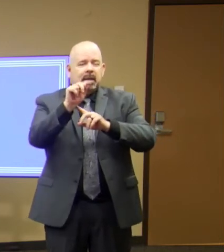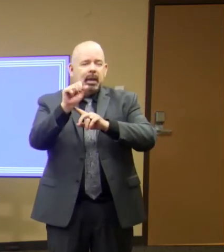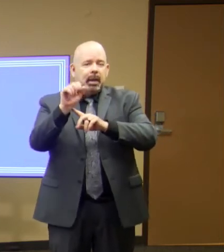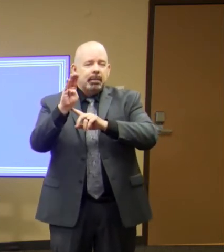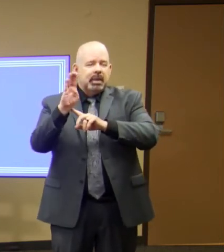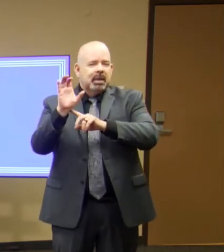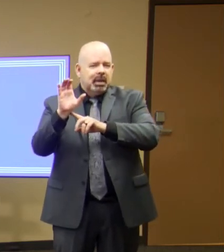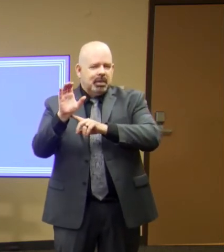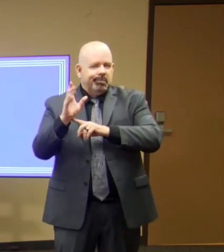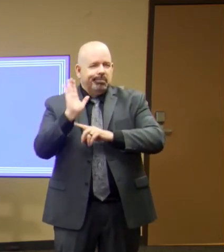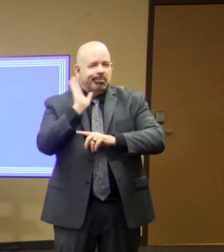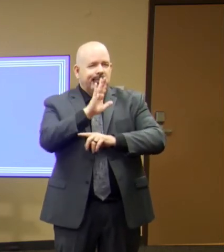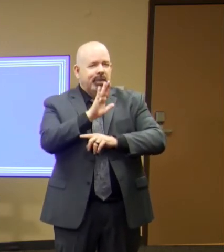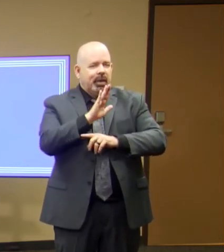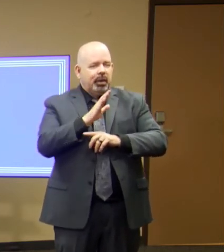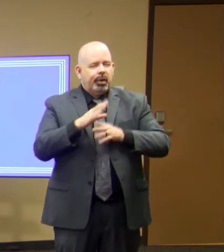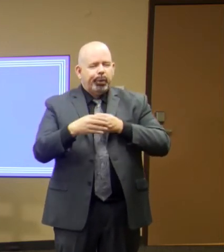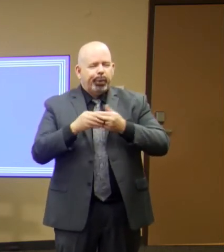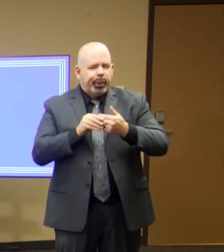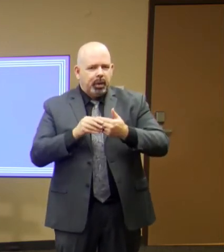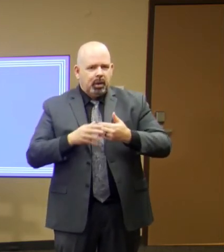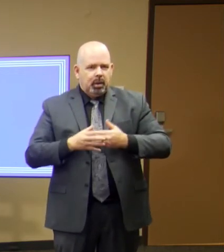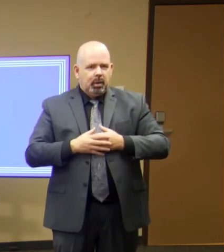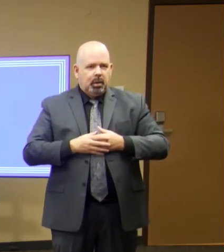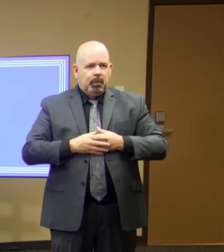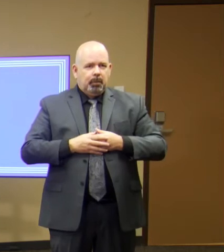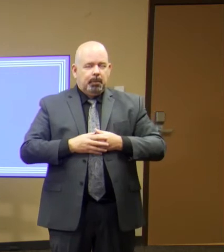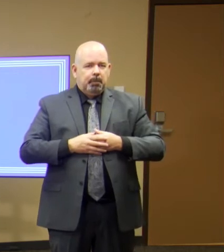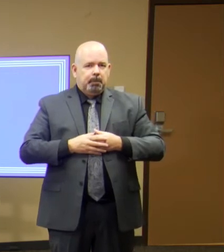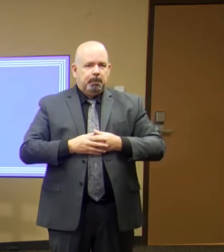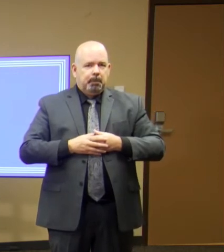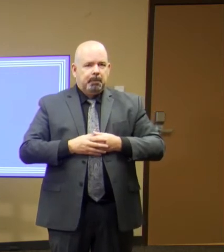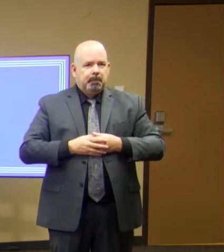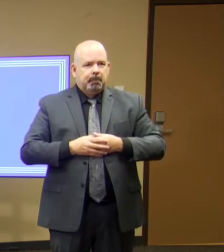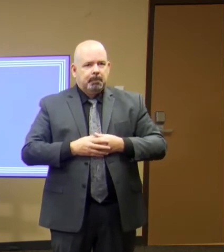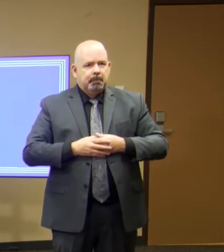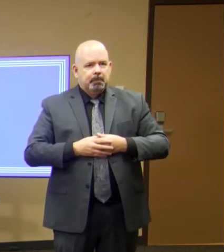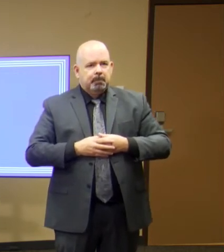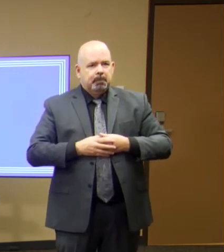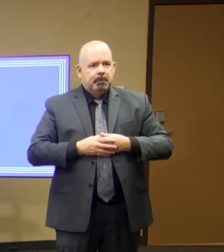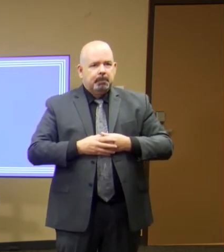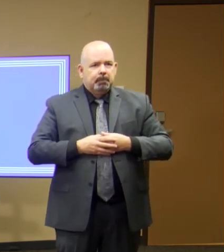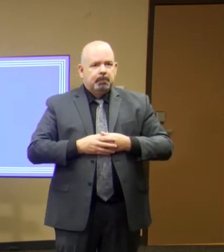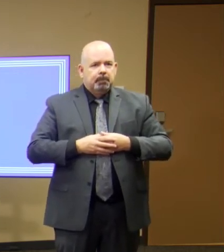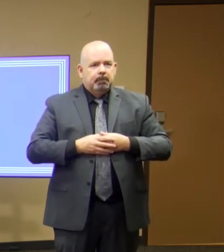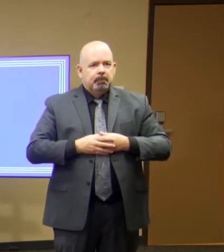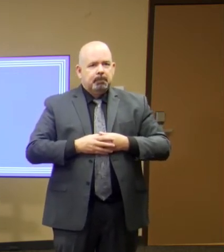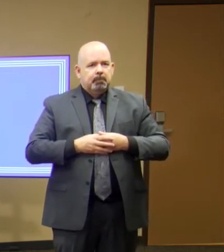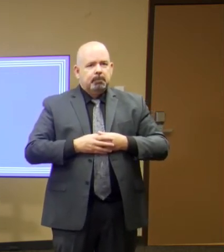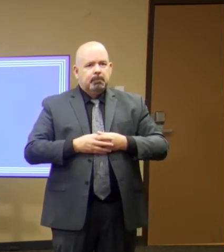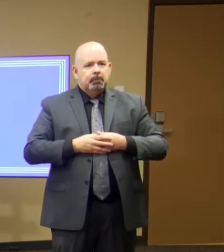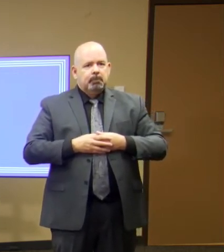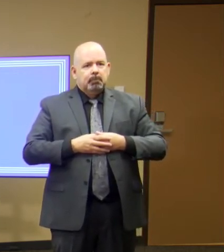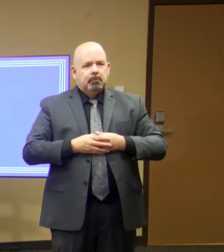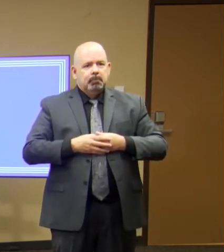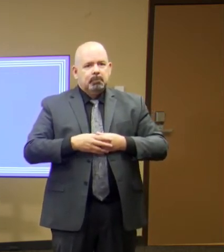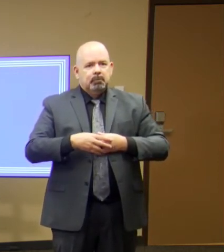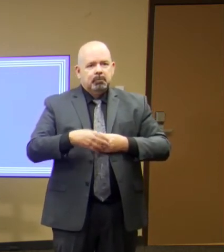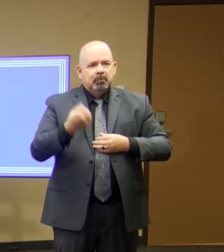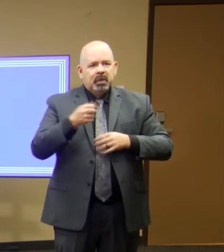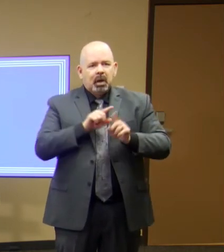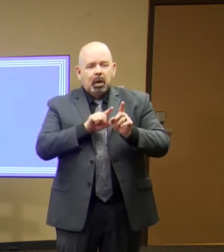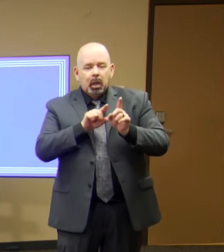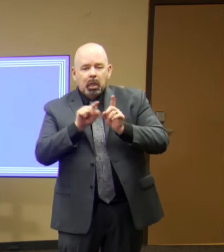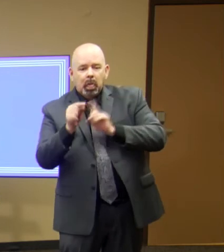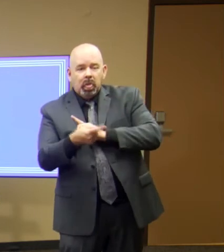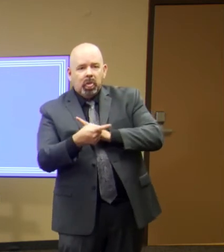than catching them on the occupancy limit, there's really, on violence and things of this nature, it's limited what